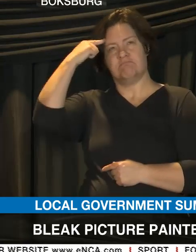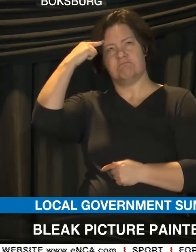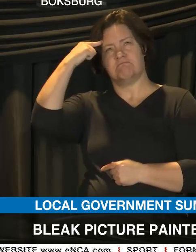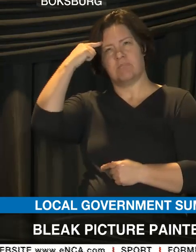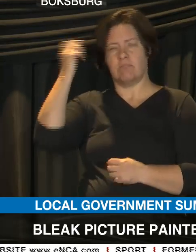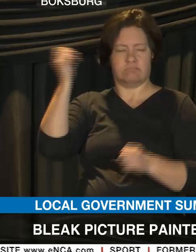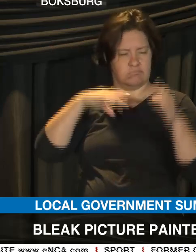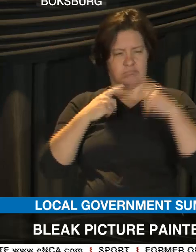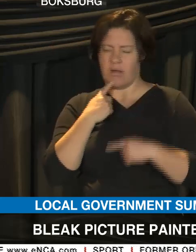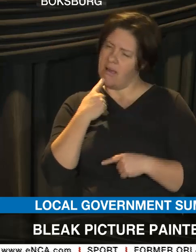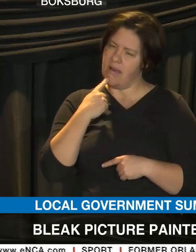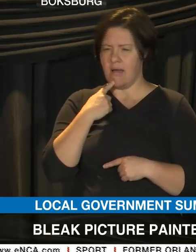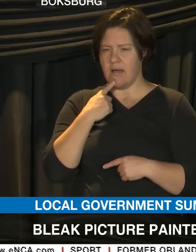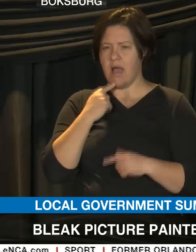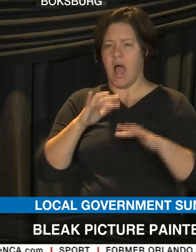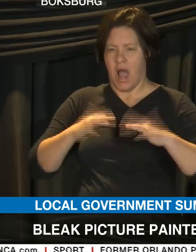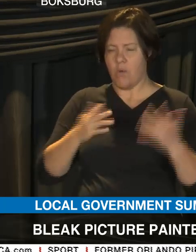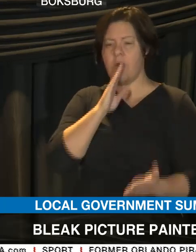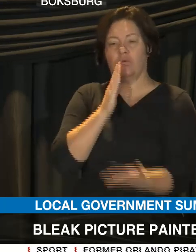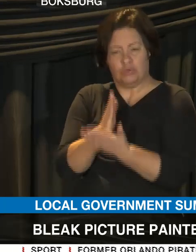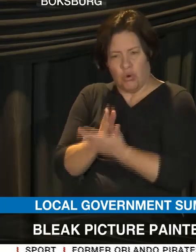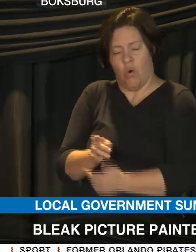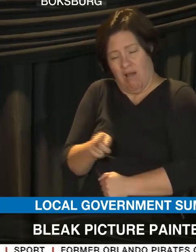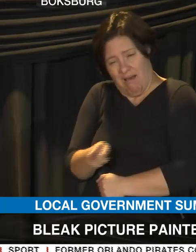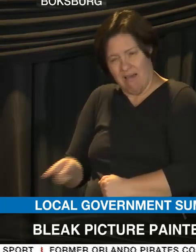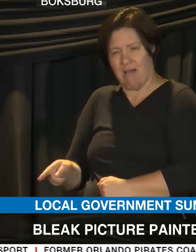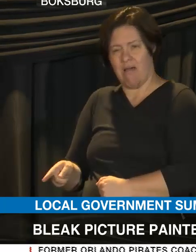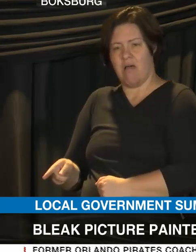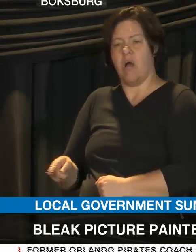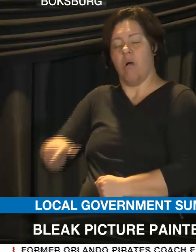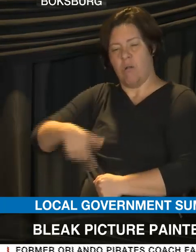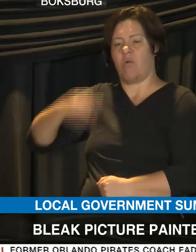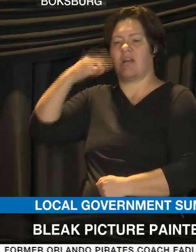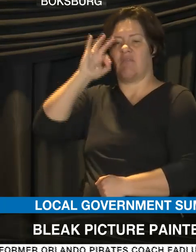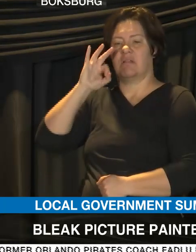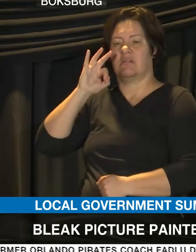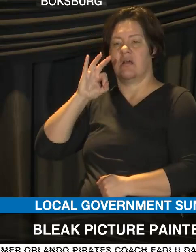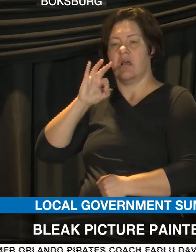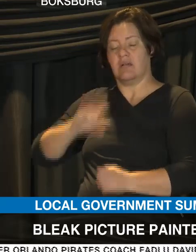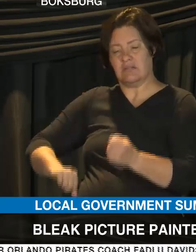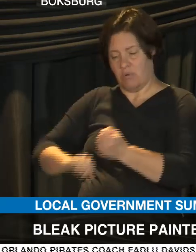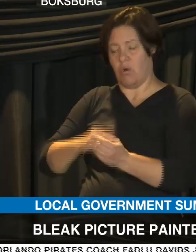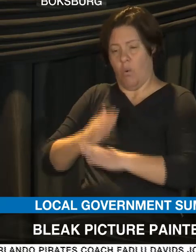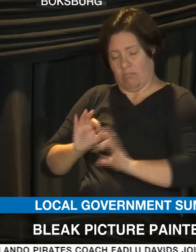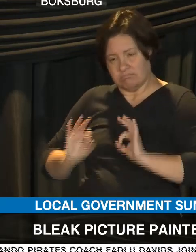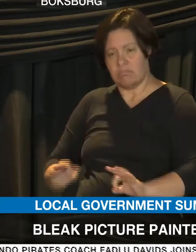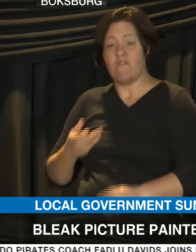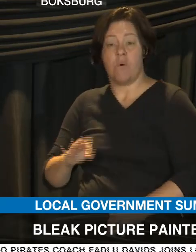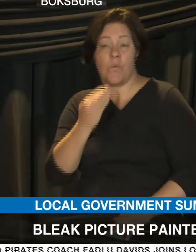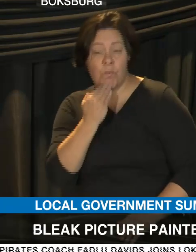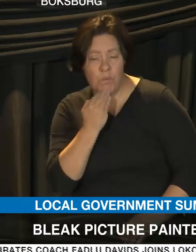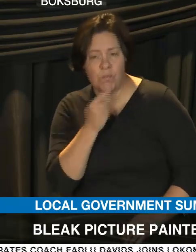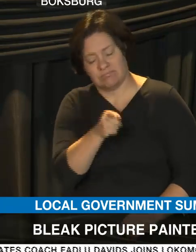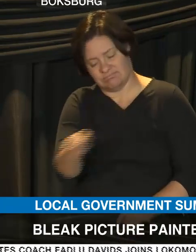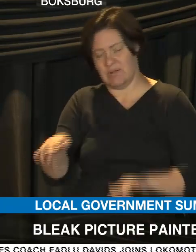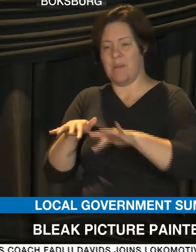together and ensure that our local government work in the interests of our people. I wish you well in all